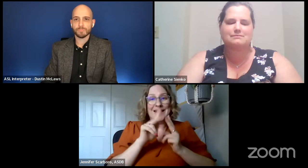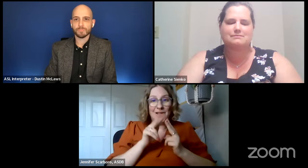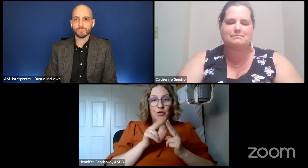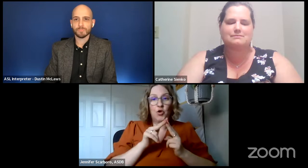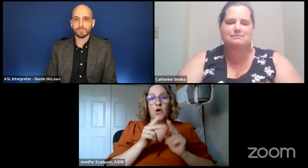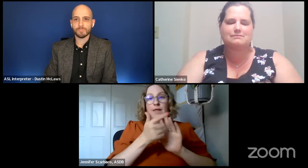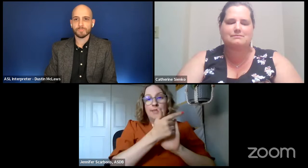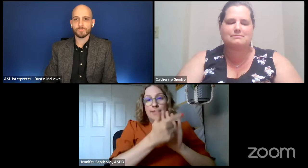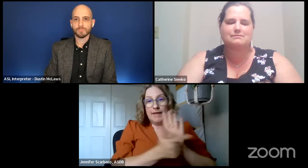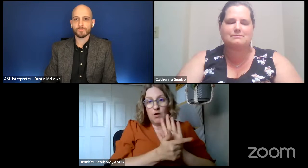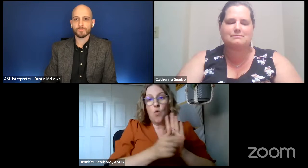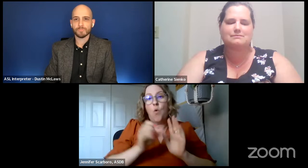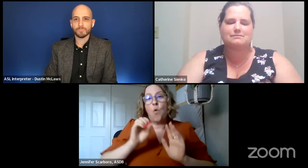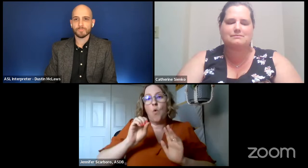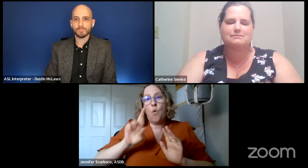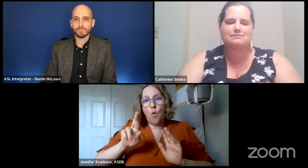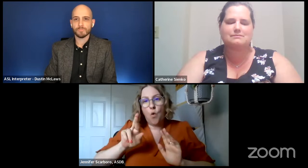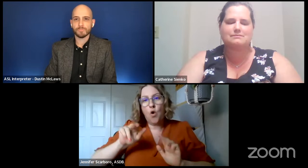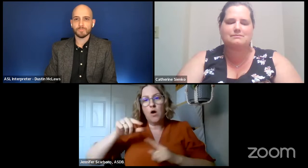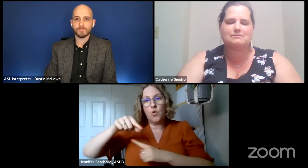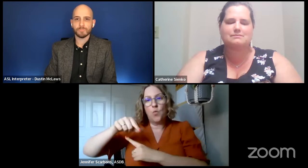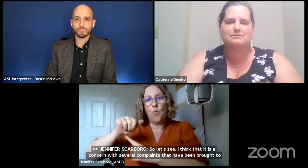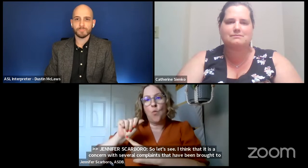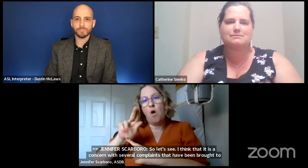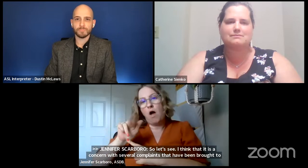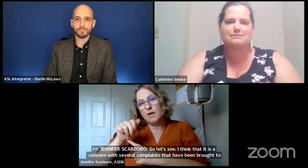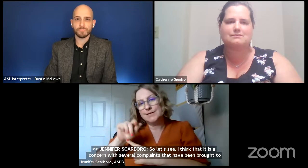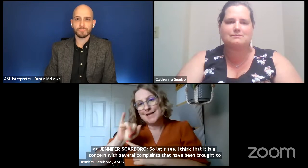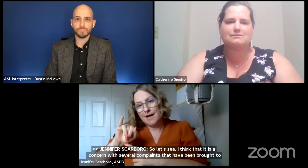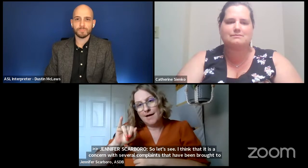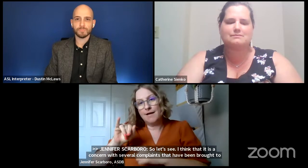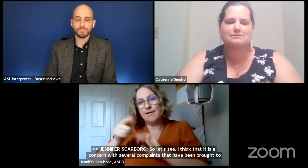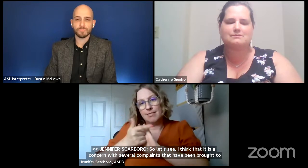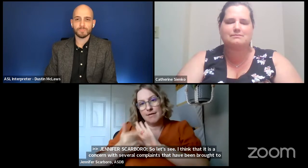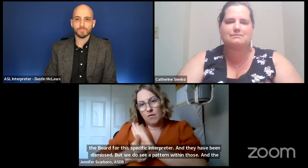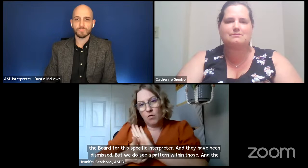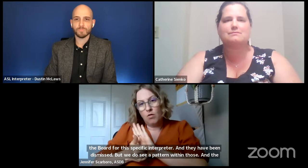And mostly also related in the legal setting